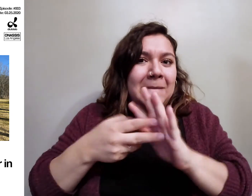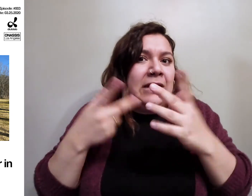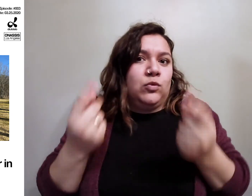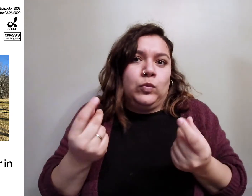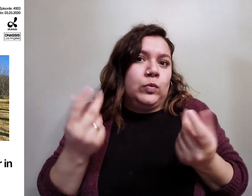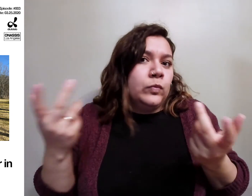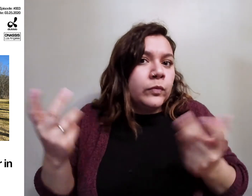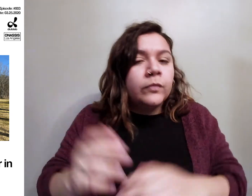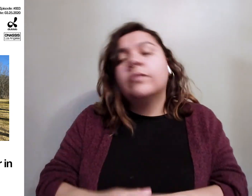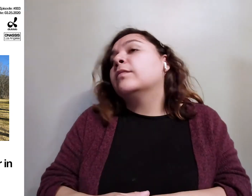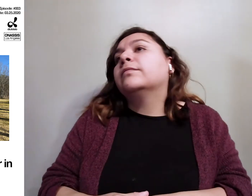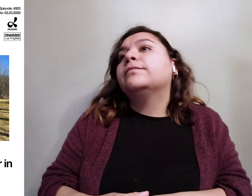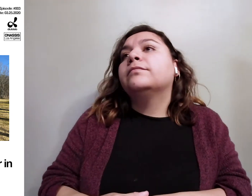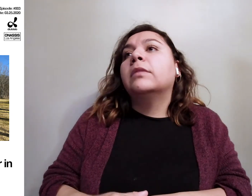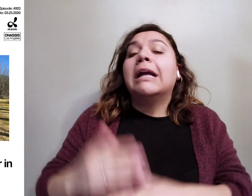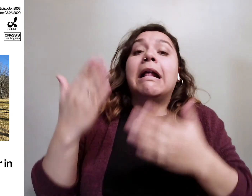deadline.